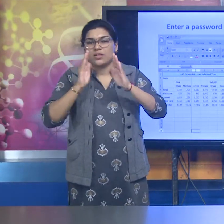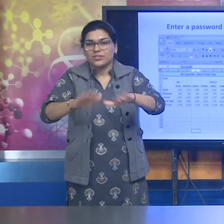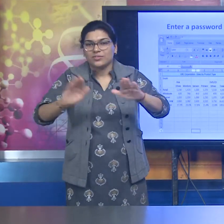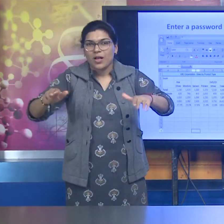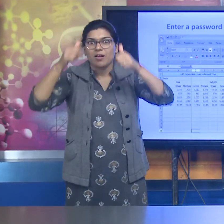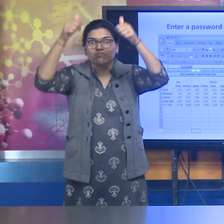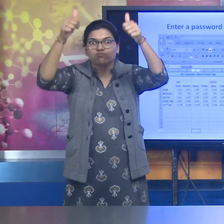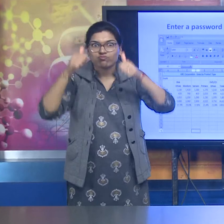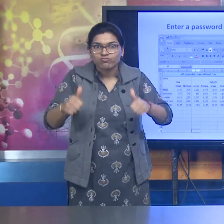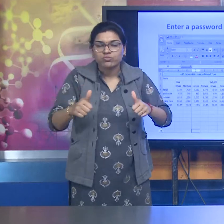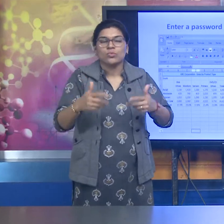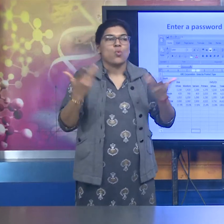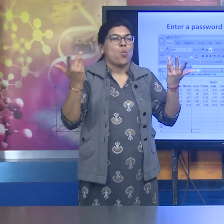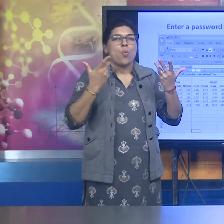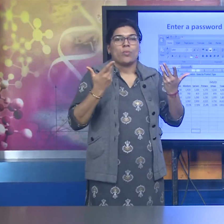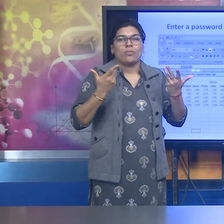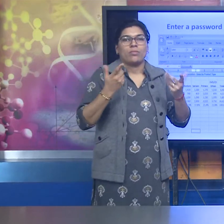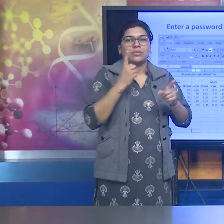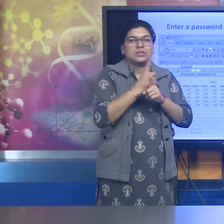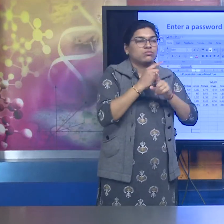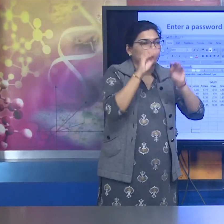can use this worksheet.